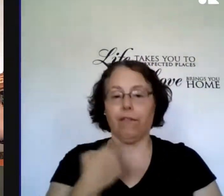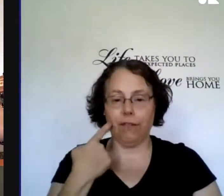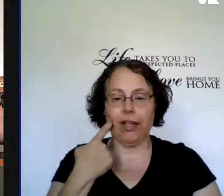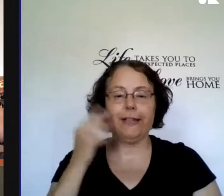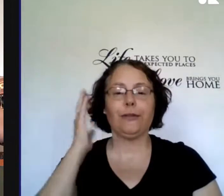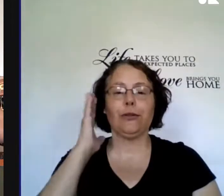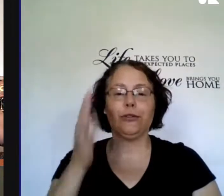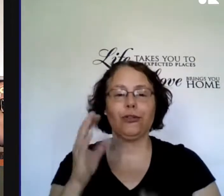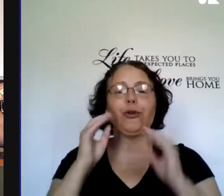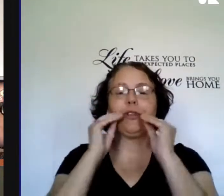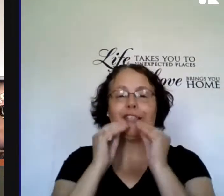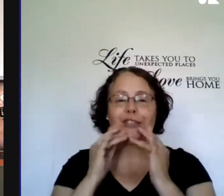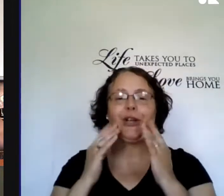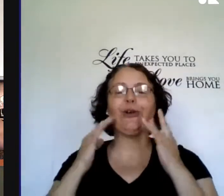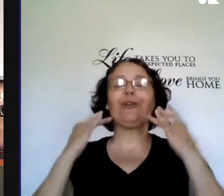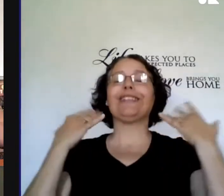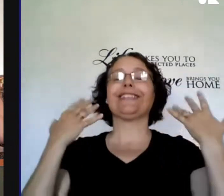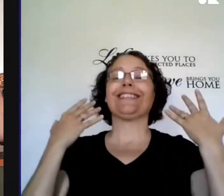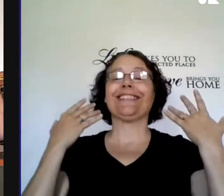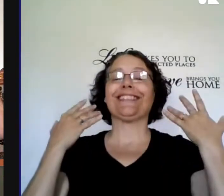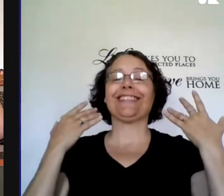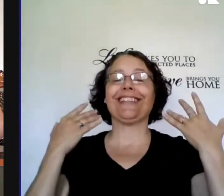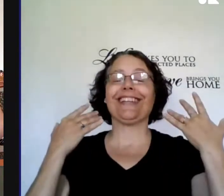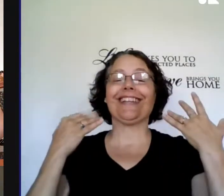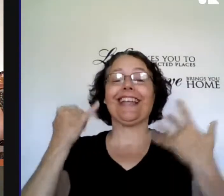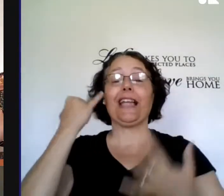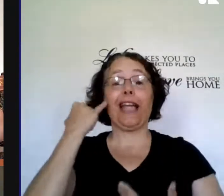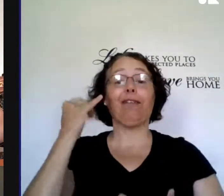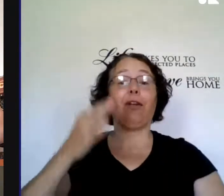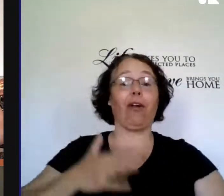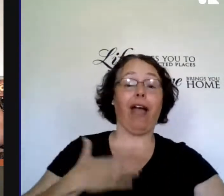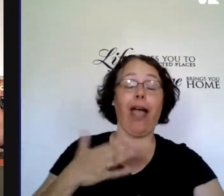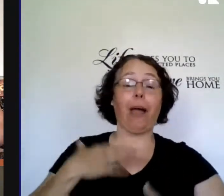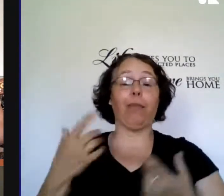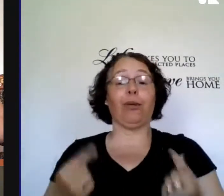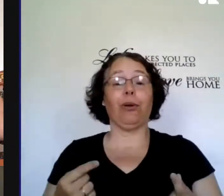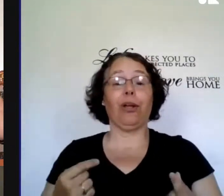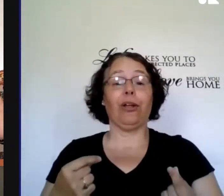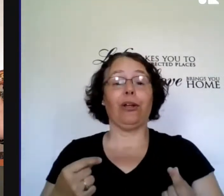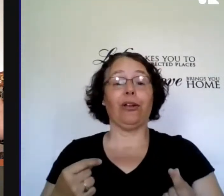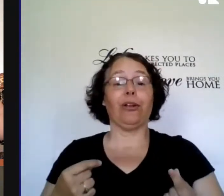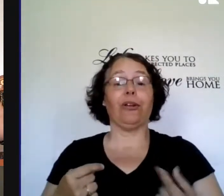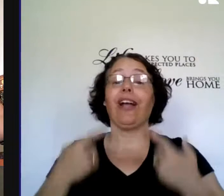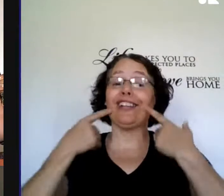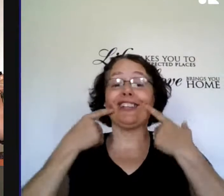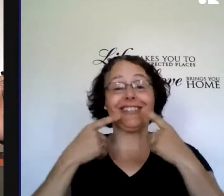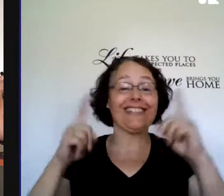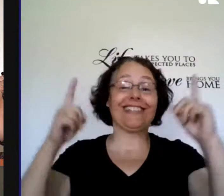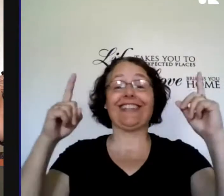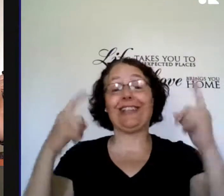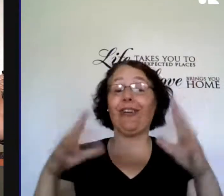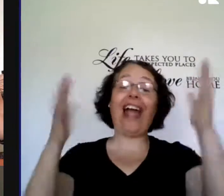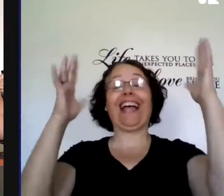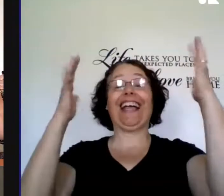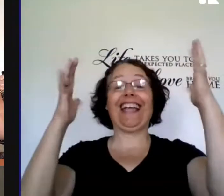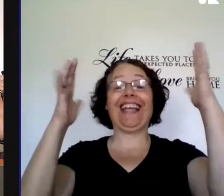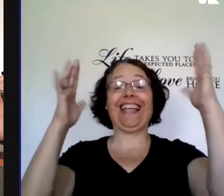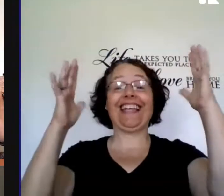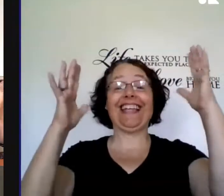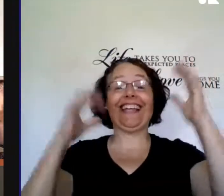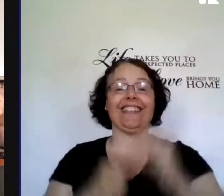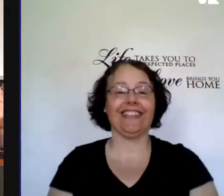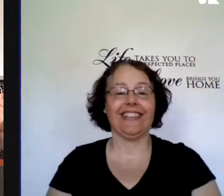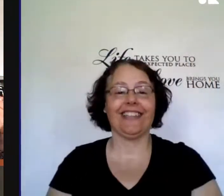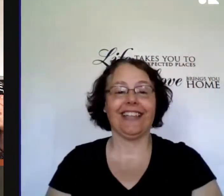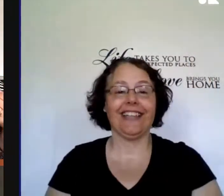your face will surely show it. If you're happy and you know it, shout, hooray,